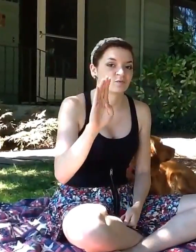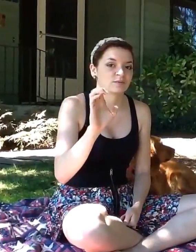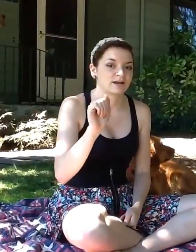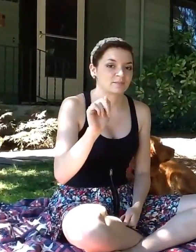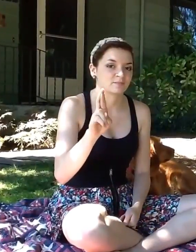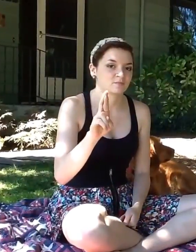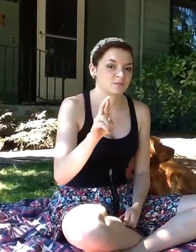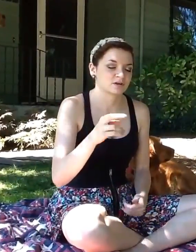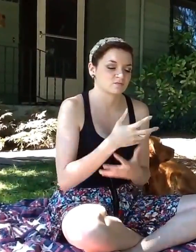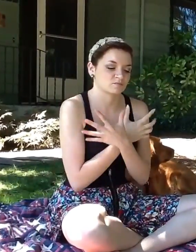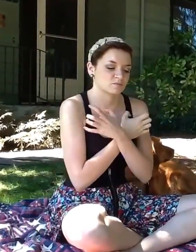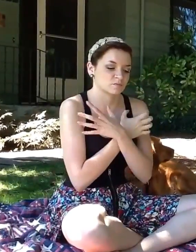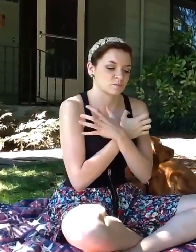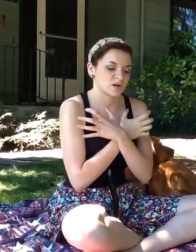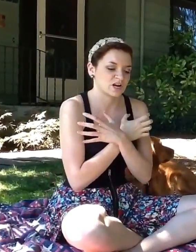the sign for bear.